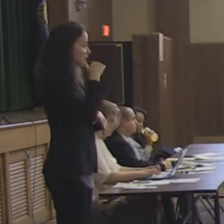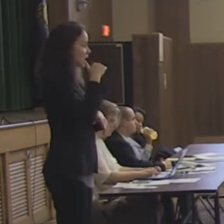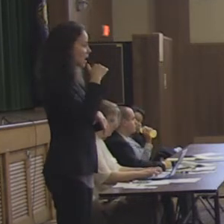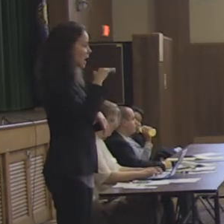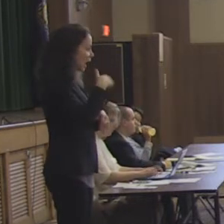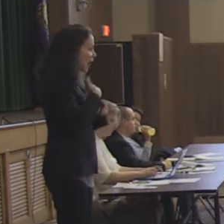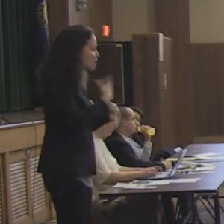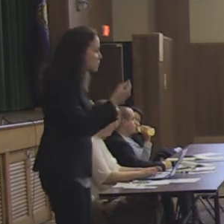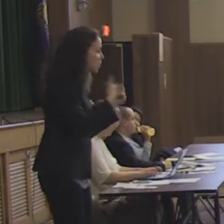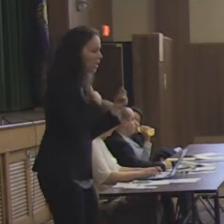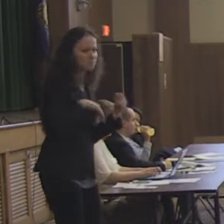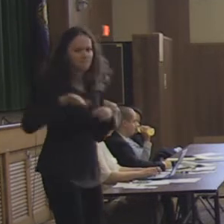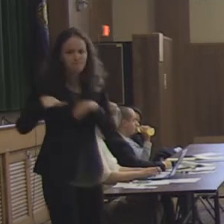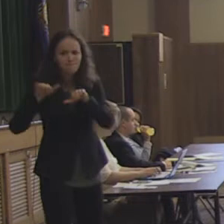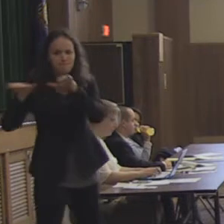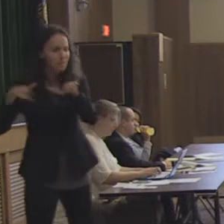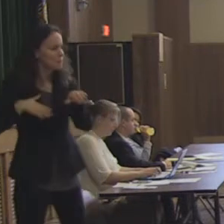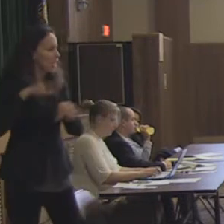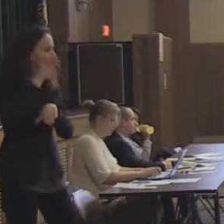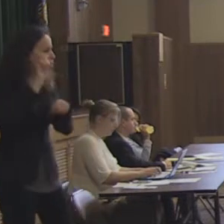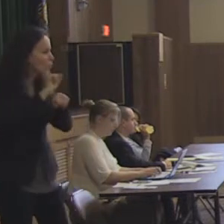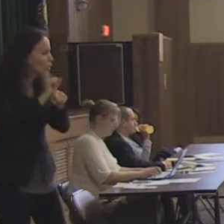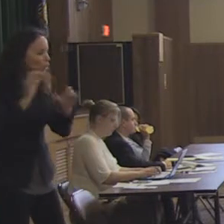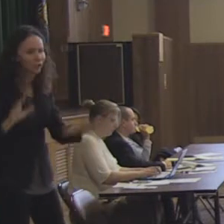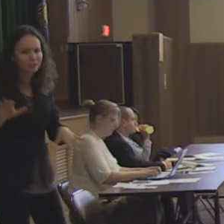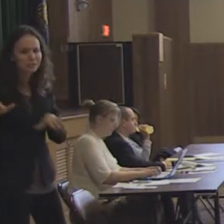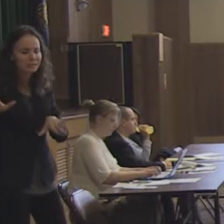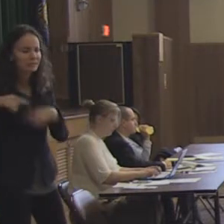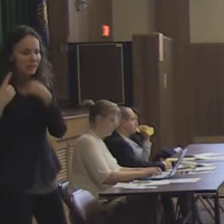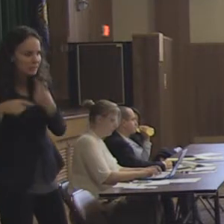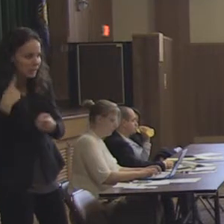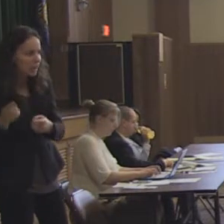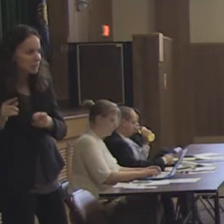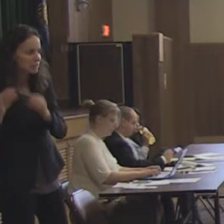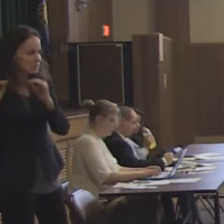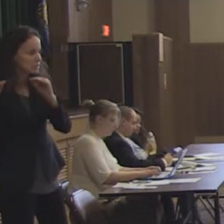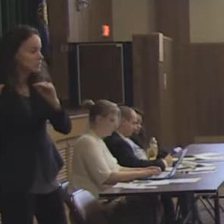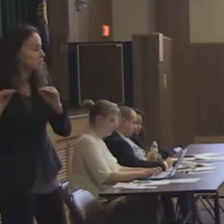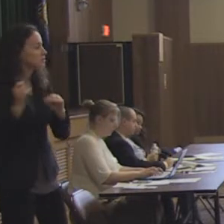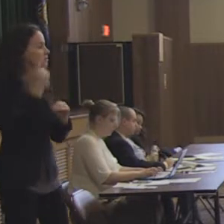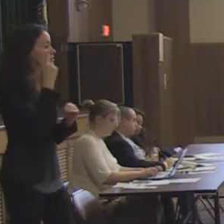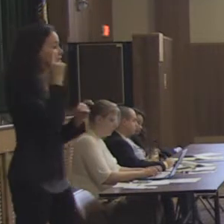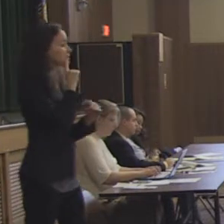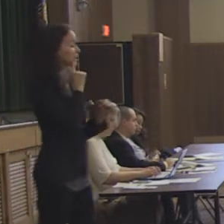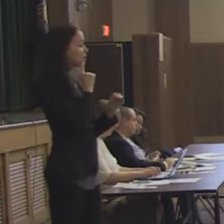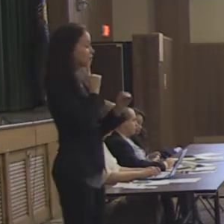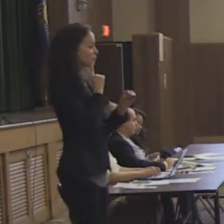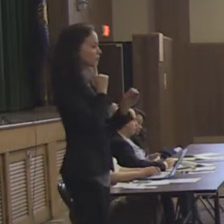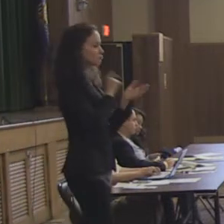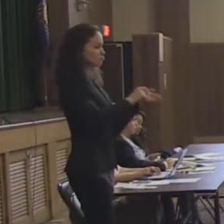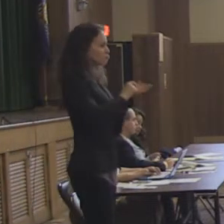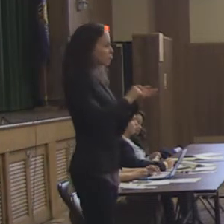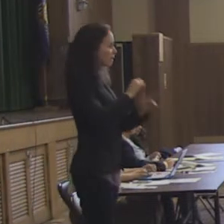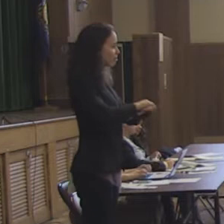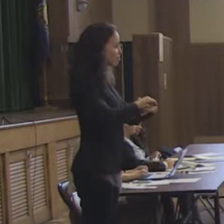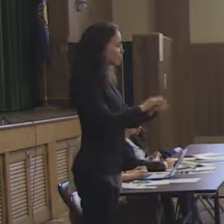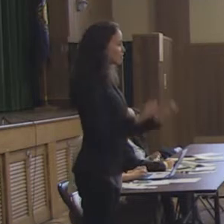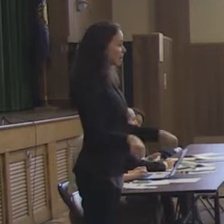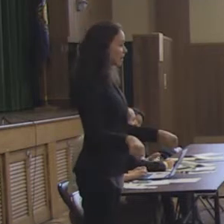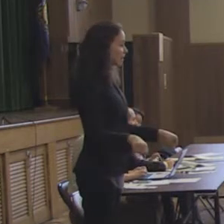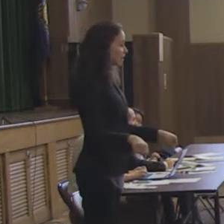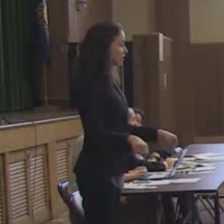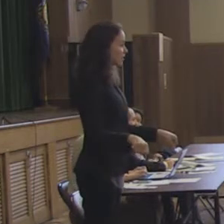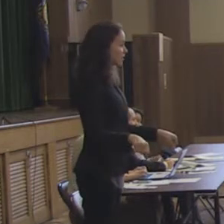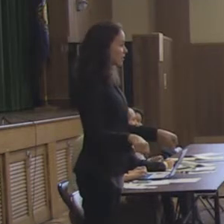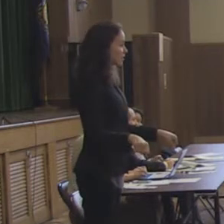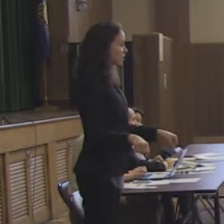colleagues. The misperception that I encounter is that because deaf people can write English, of course they